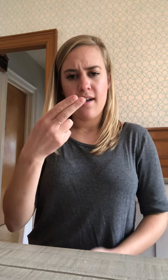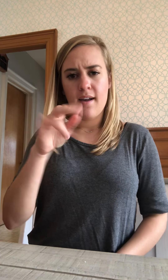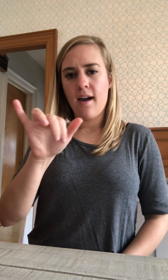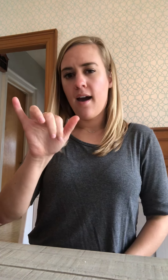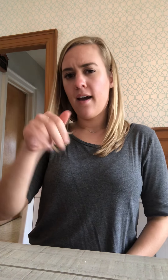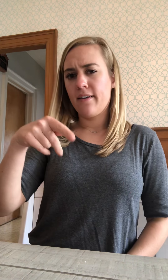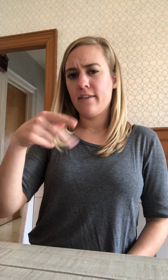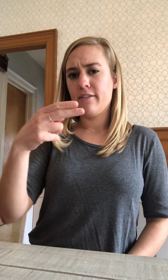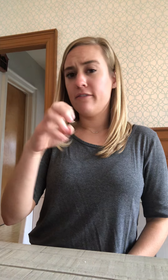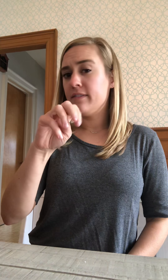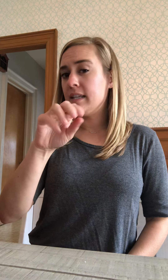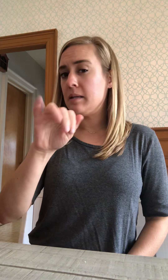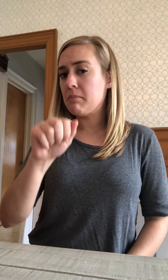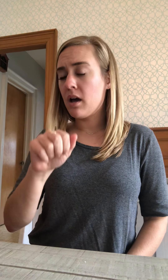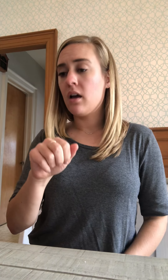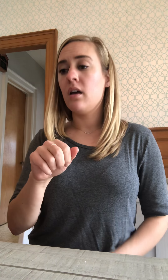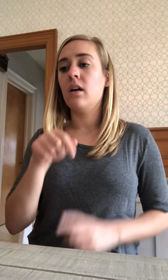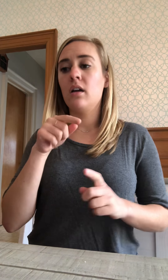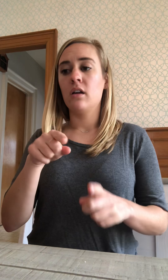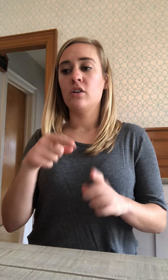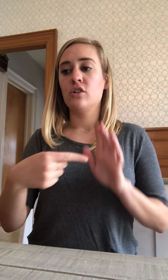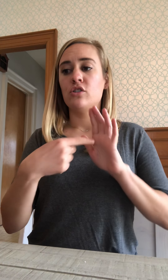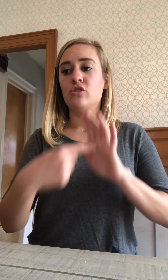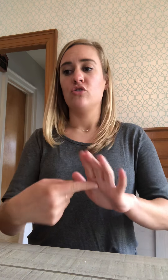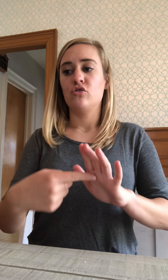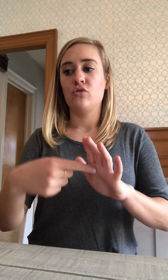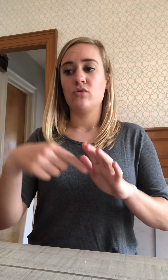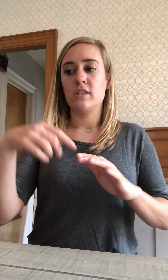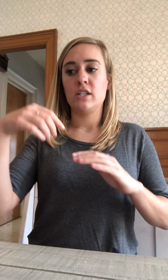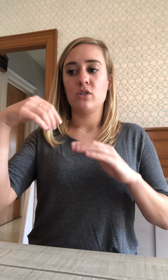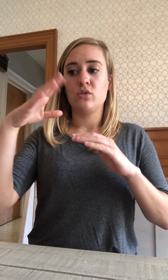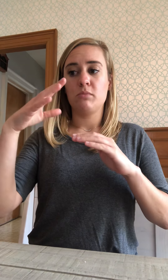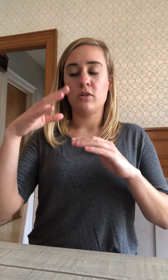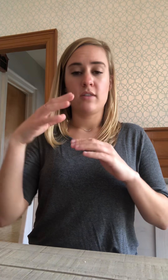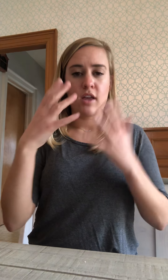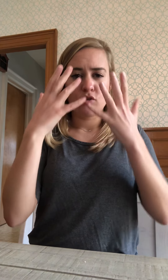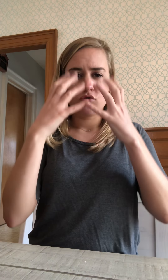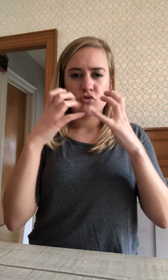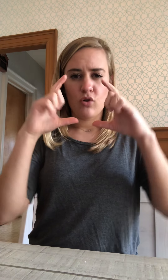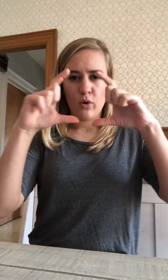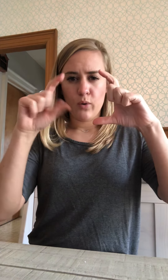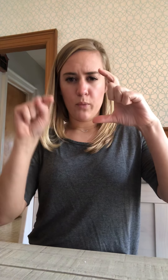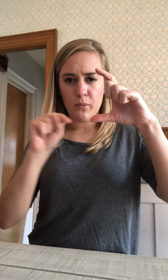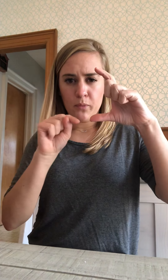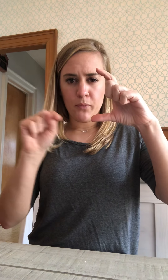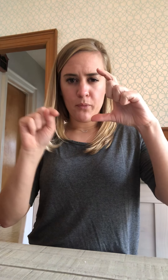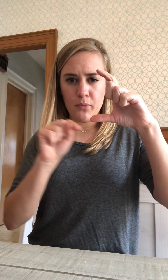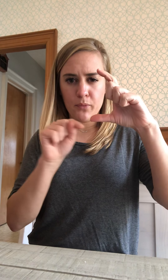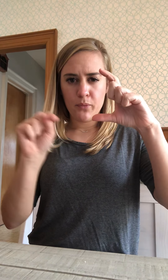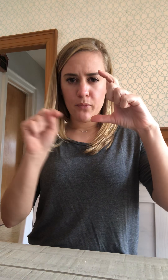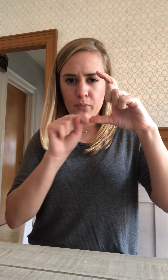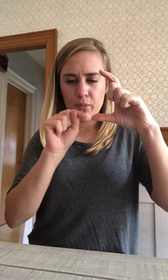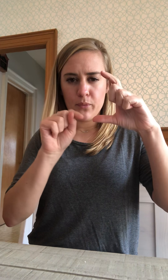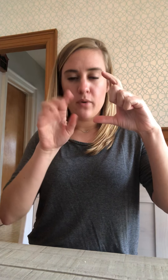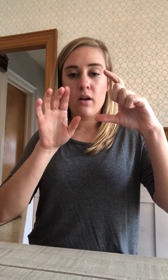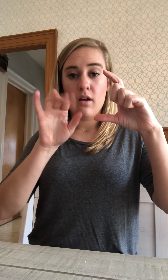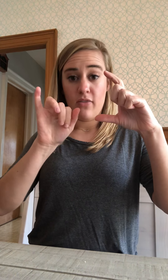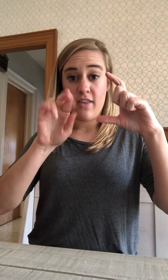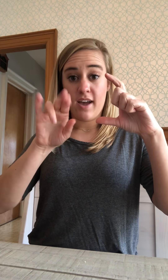arrow shows the superior aspect of that. That dark area over the iris is actually blood in the